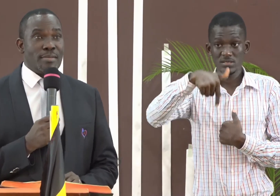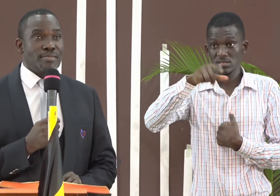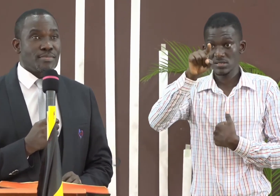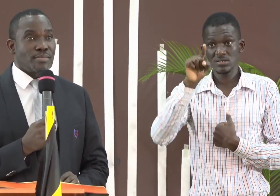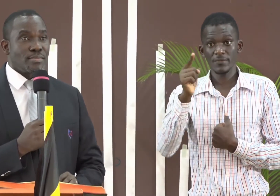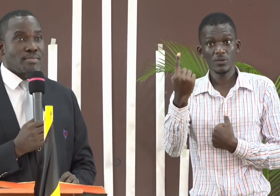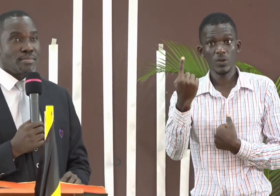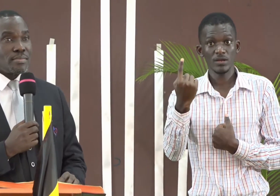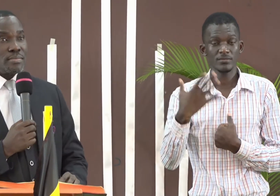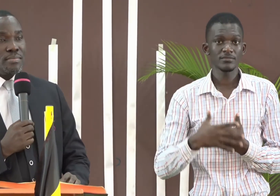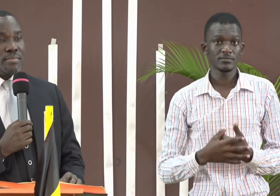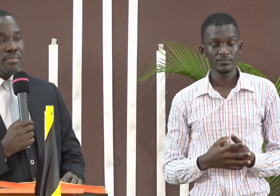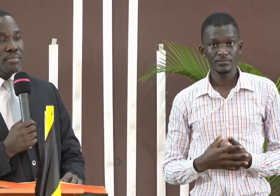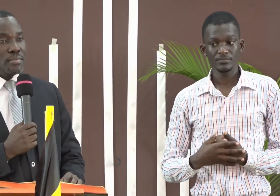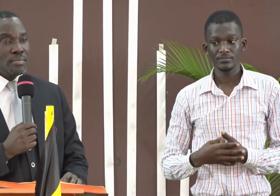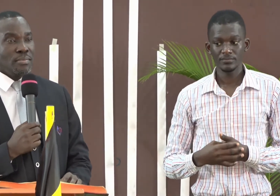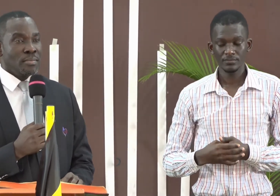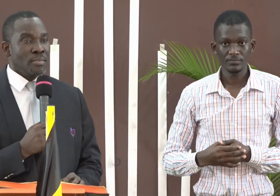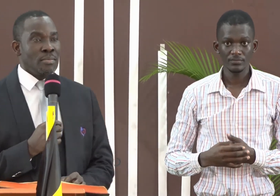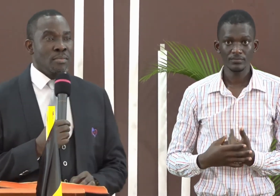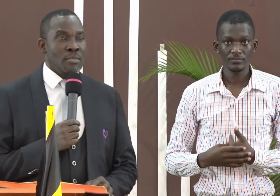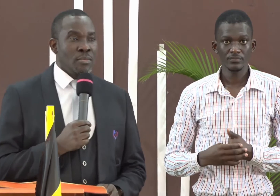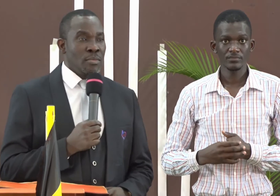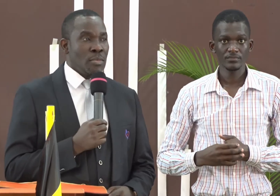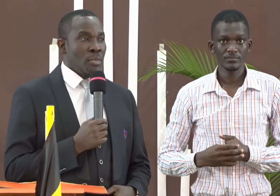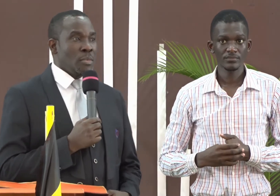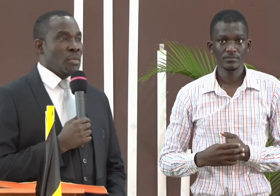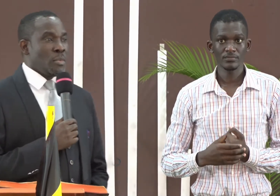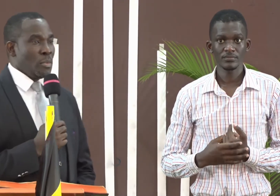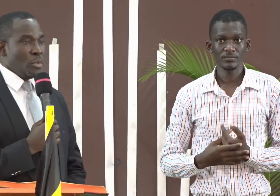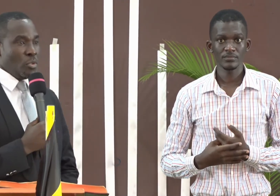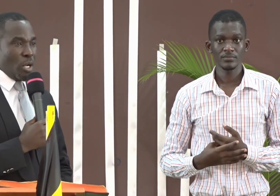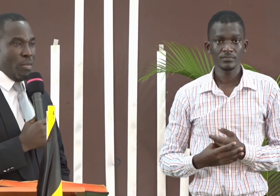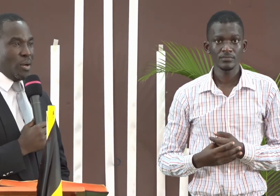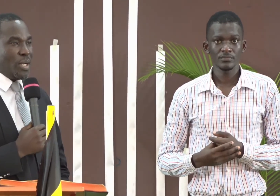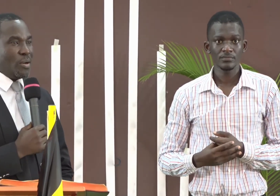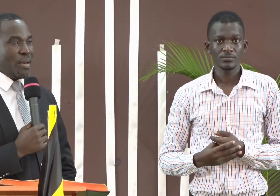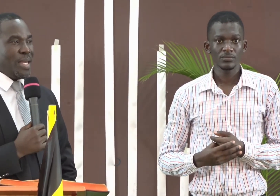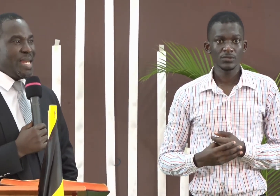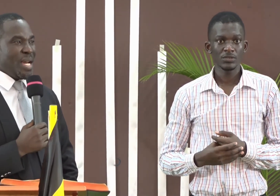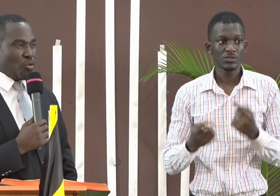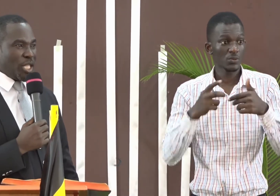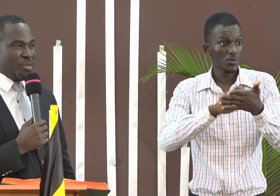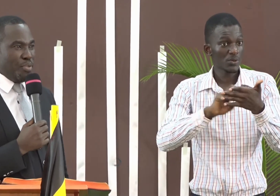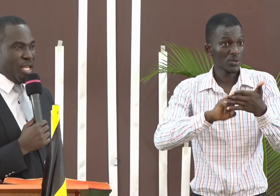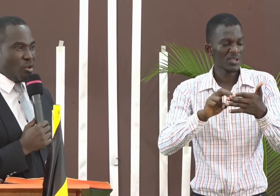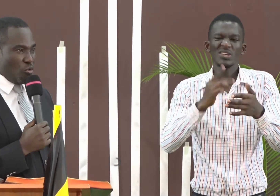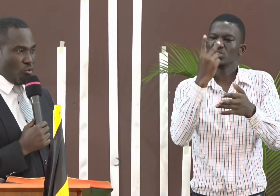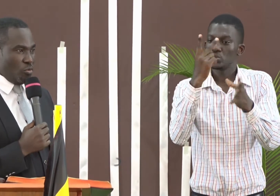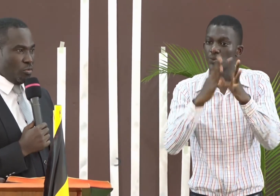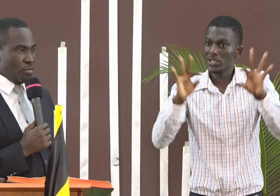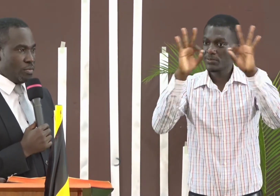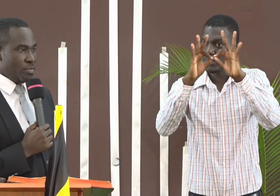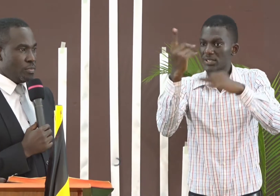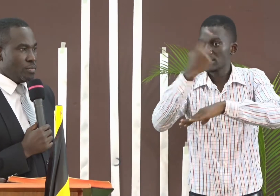olusooka. Find them in the book of Ecclesiastes chapter 7 from verse 1. Tukao mangu dalolabe ennaku ziri bbiri